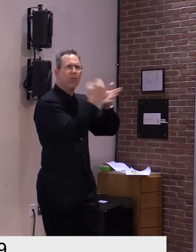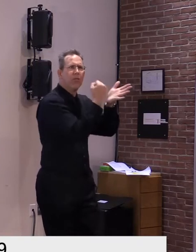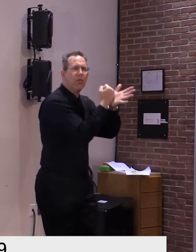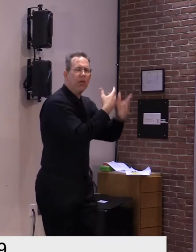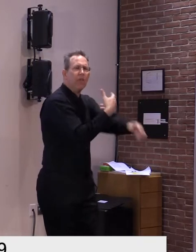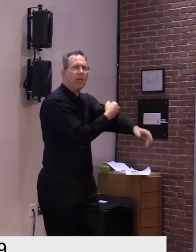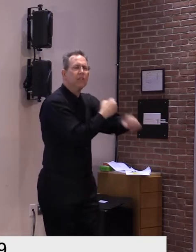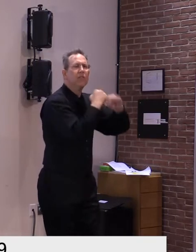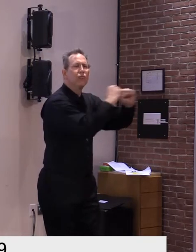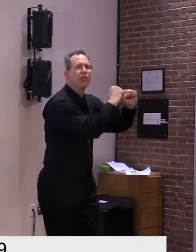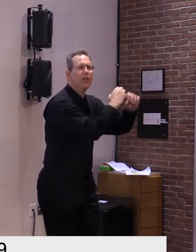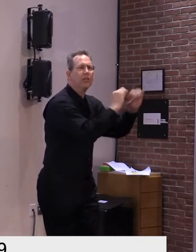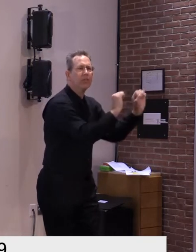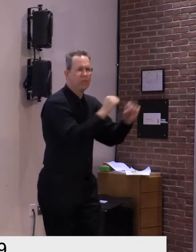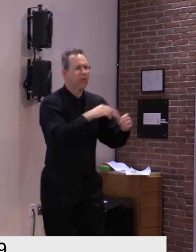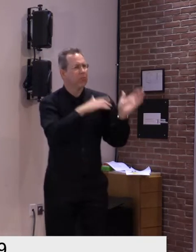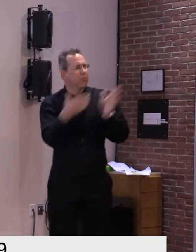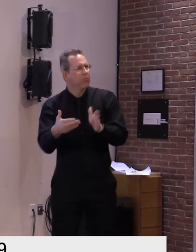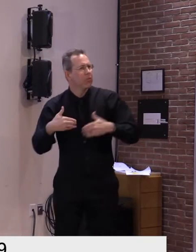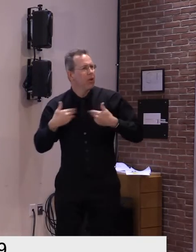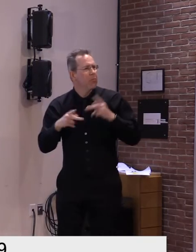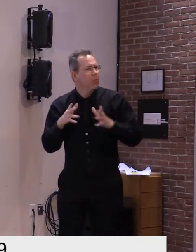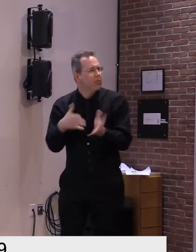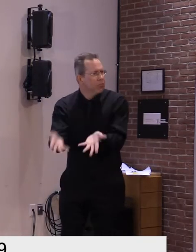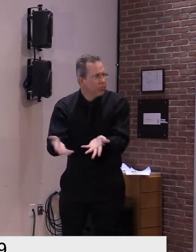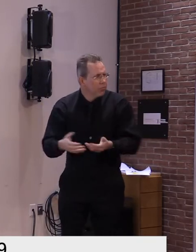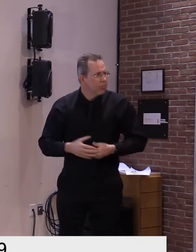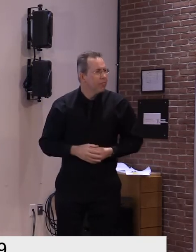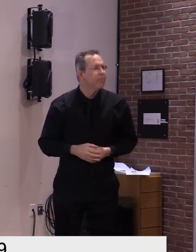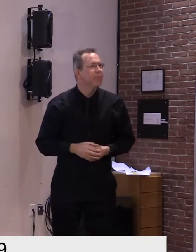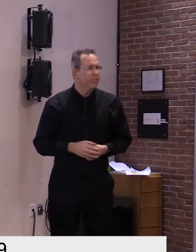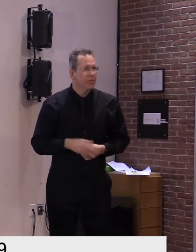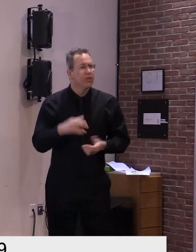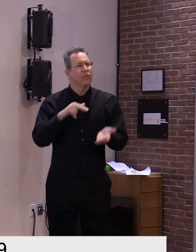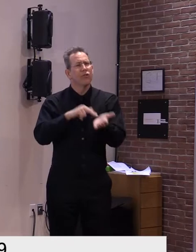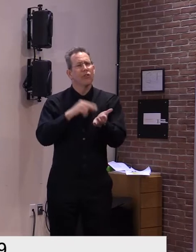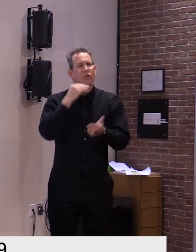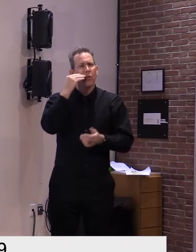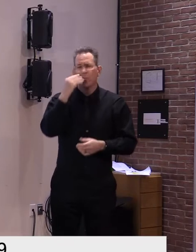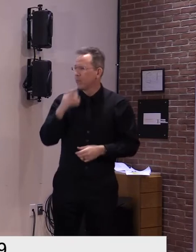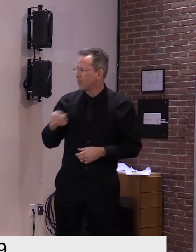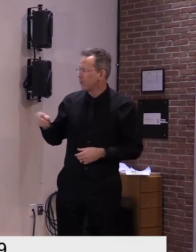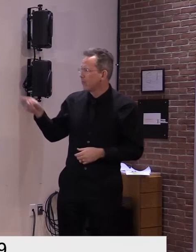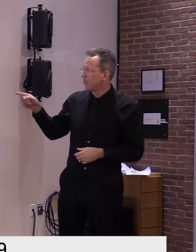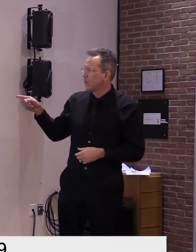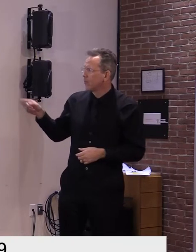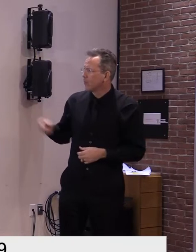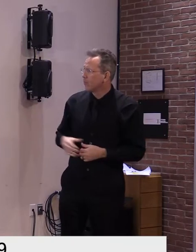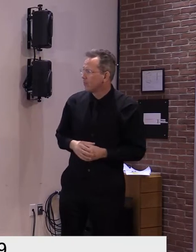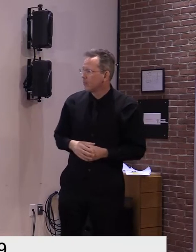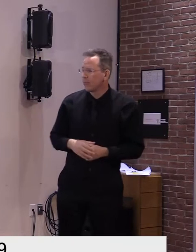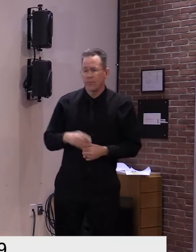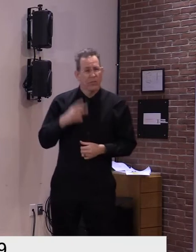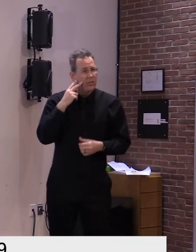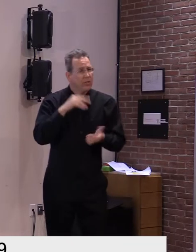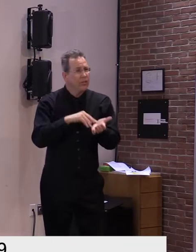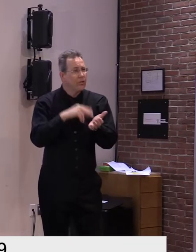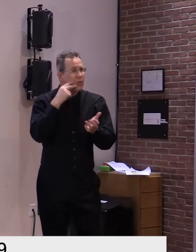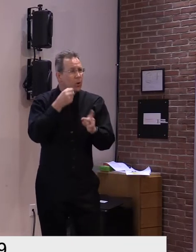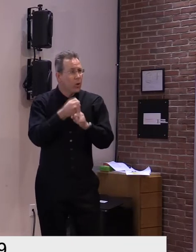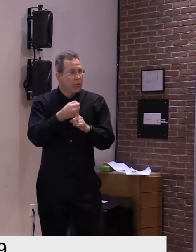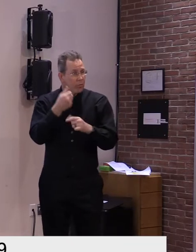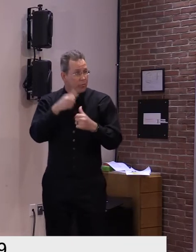care facility residents, you can see that the increase in infections that we saw from November through January has